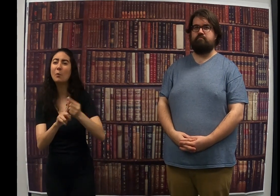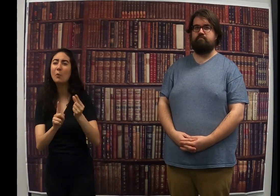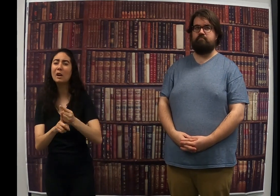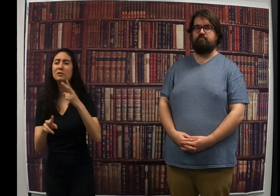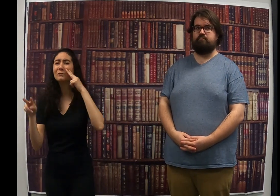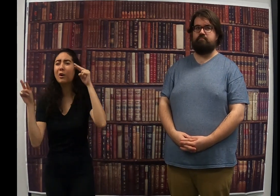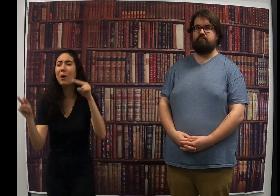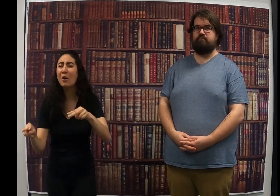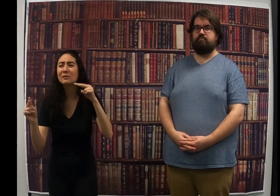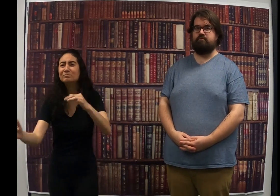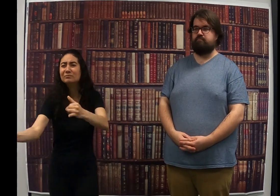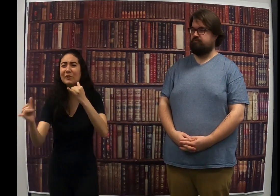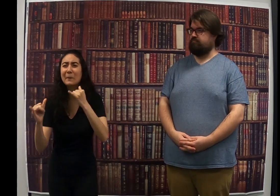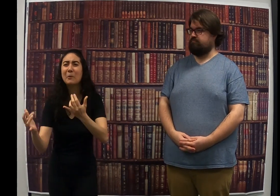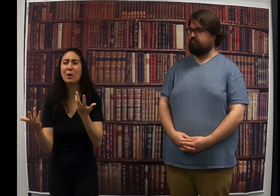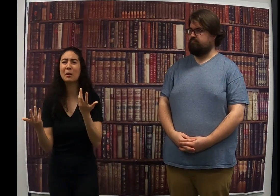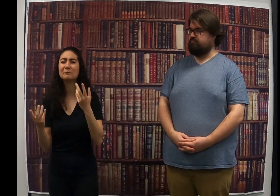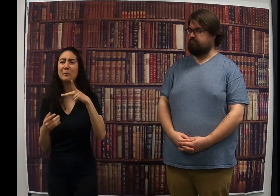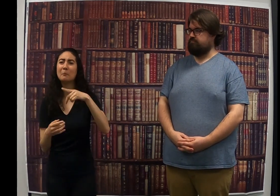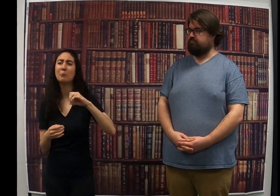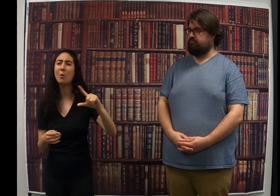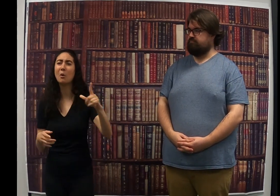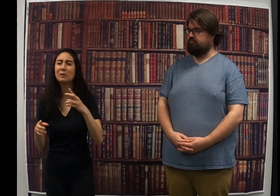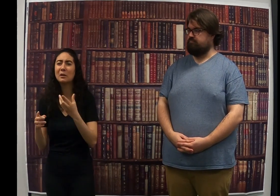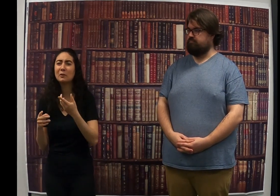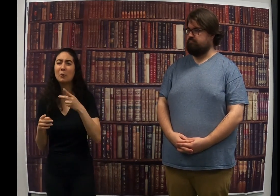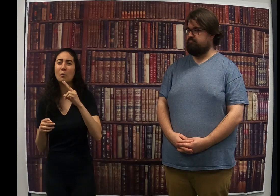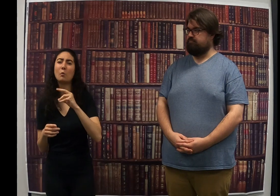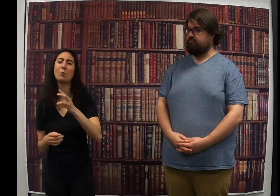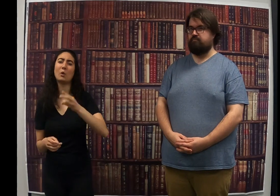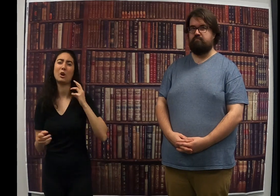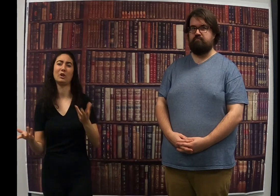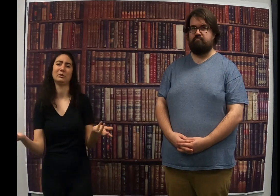last words as he looked into the familiar pool were,